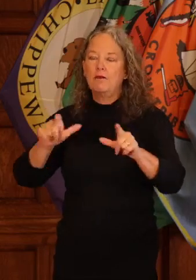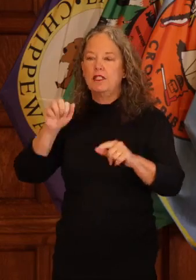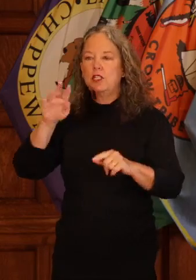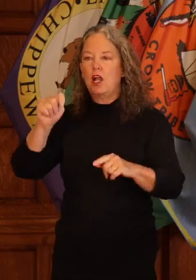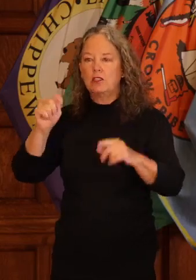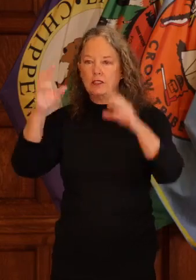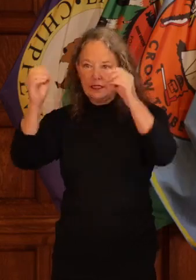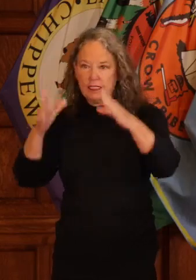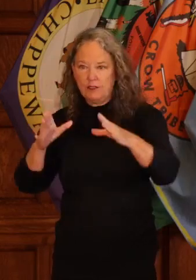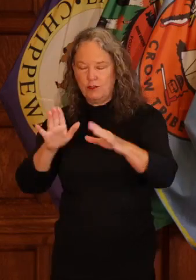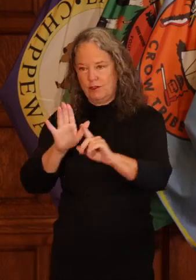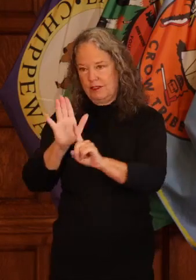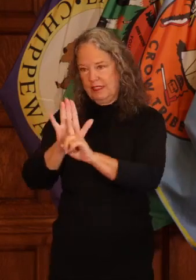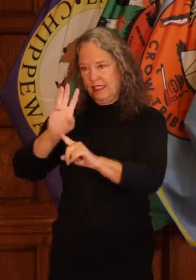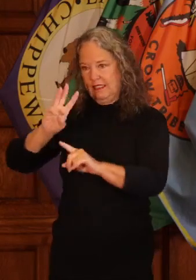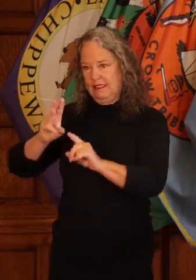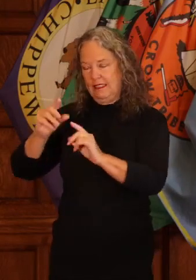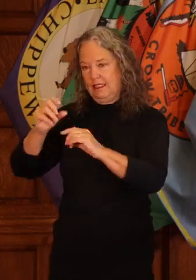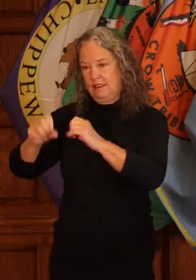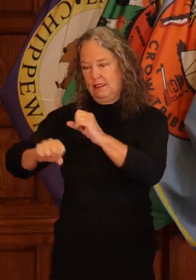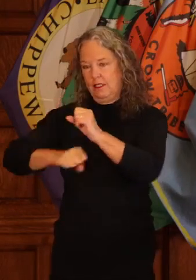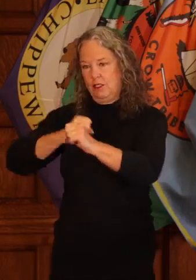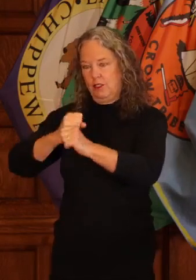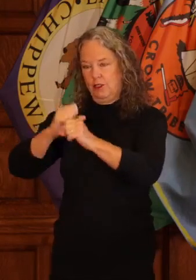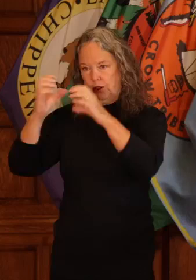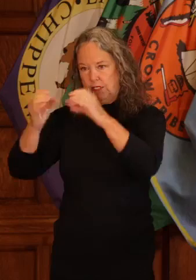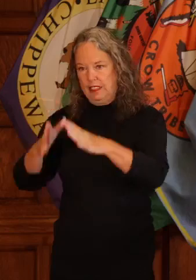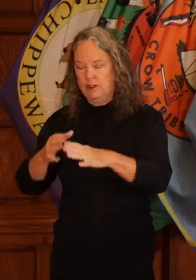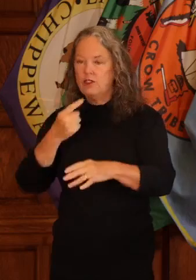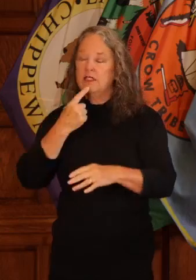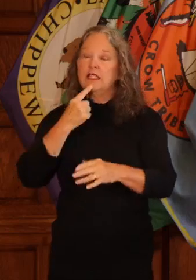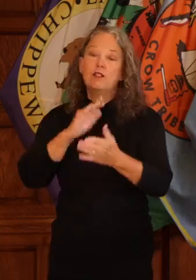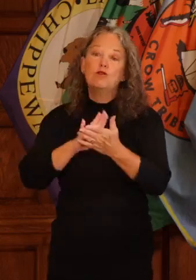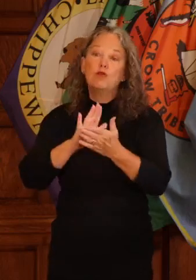her 6th year, said the school's focus